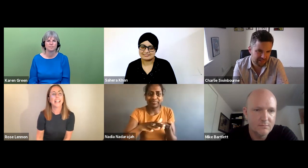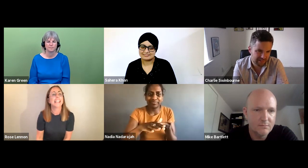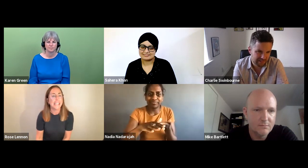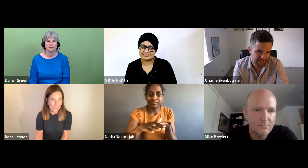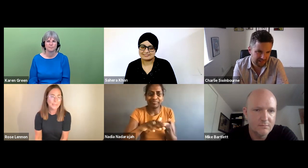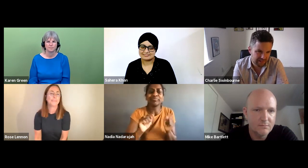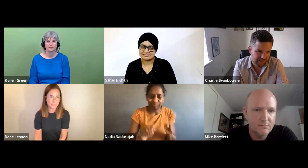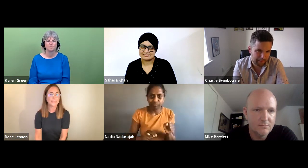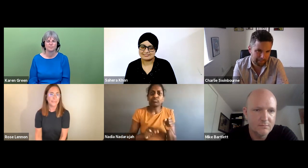Lee,